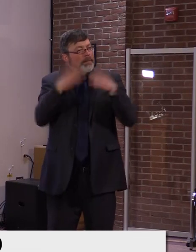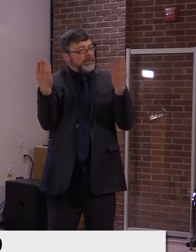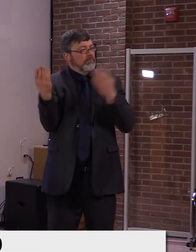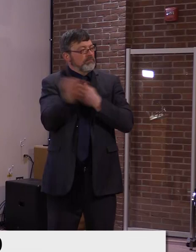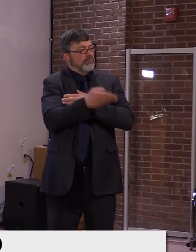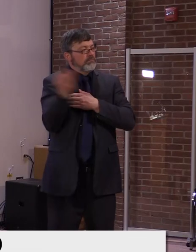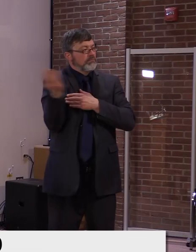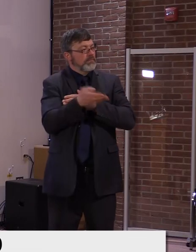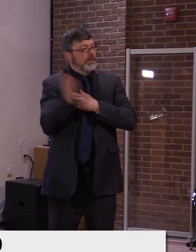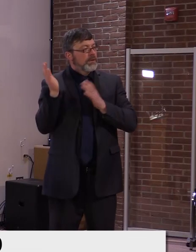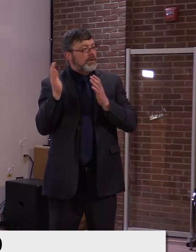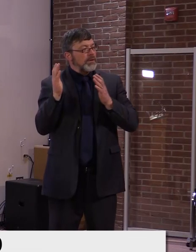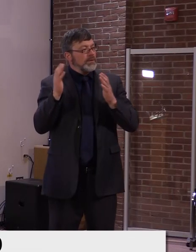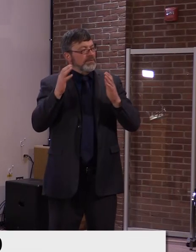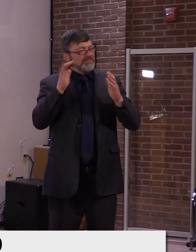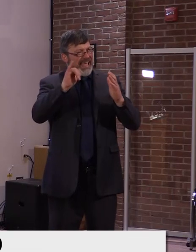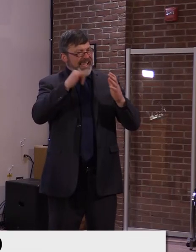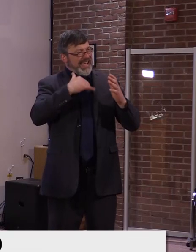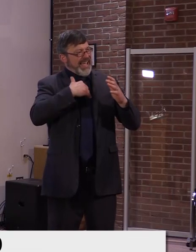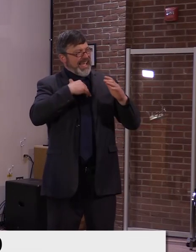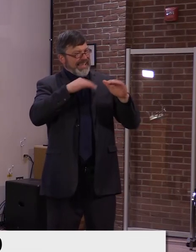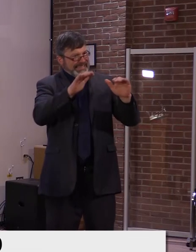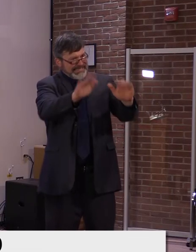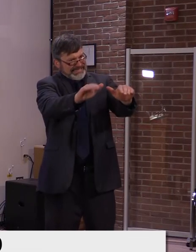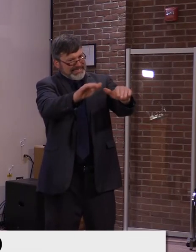said, I would urge parents to pay attention.